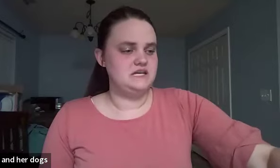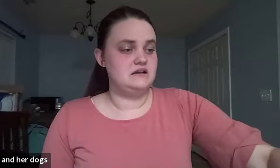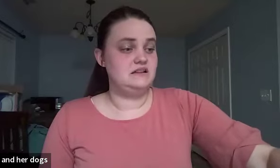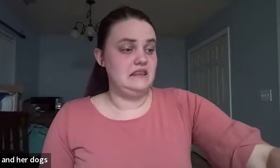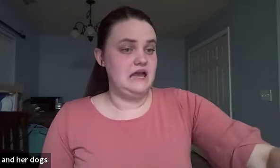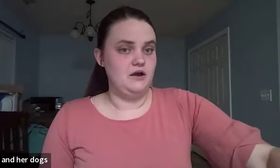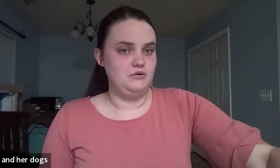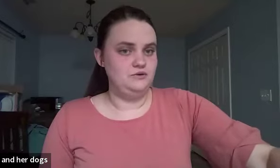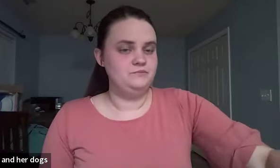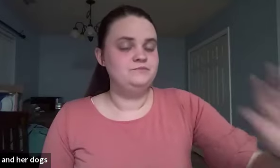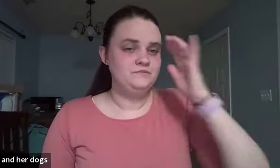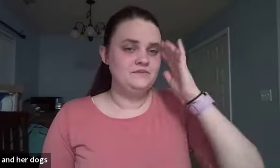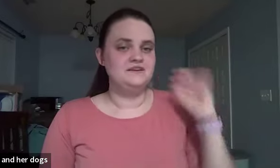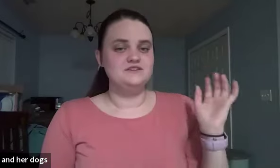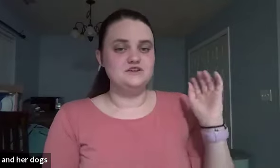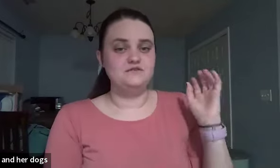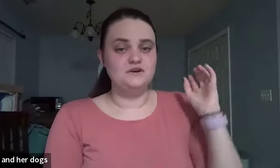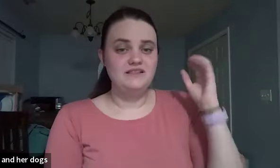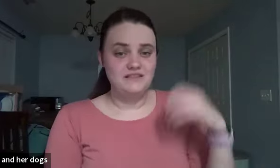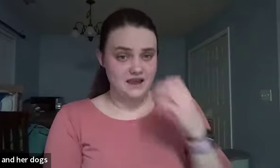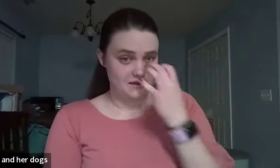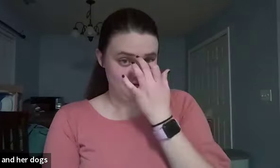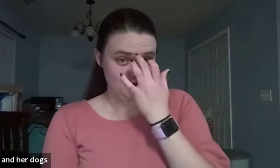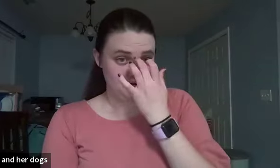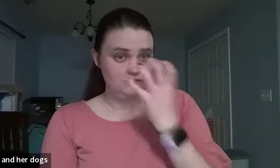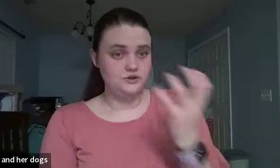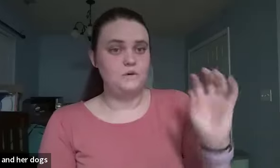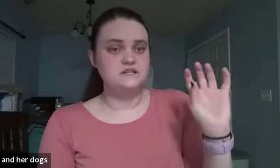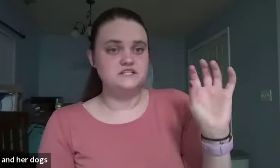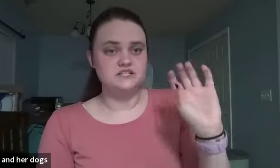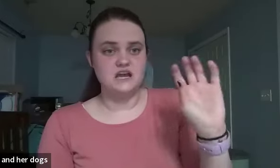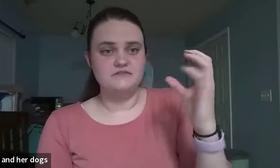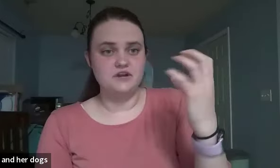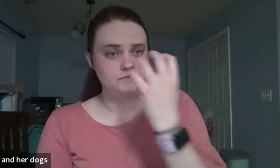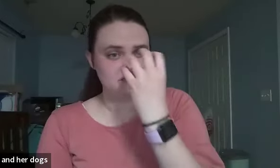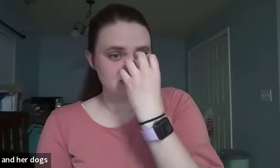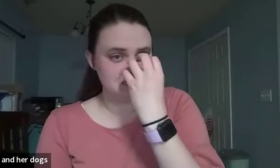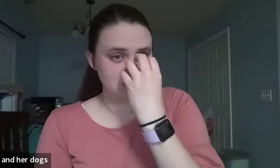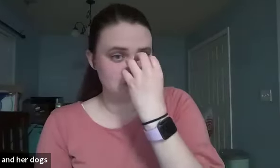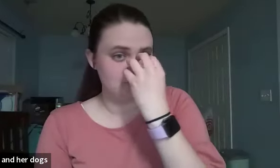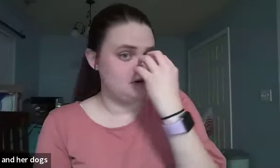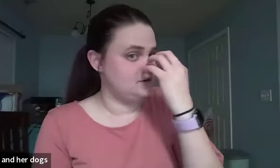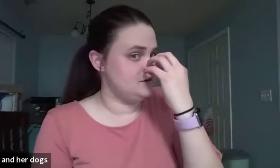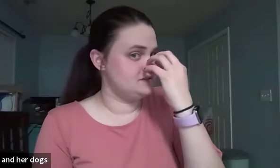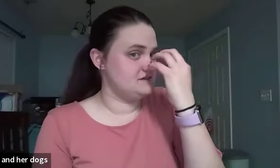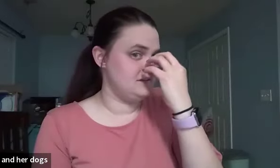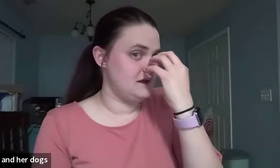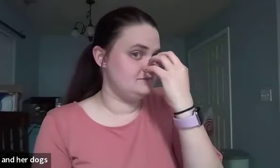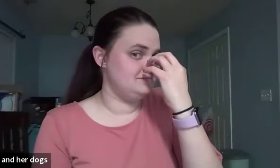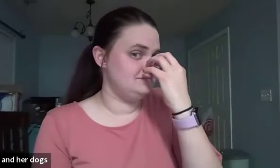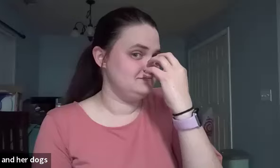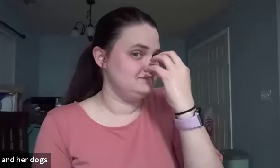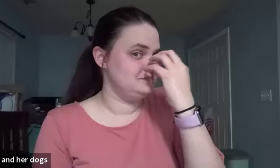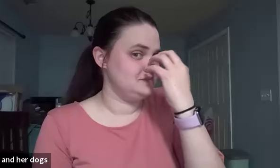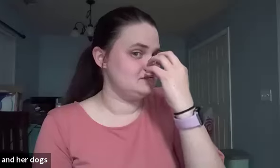be clown. So for clown, you're going to just kind of have an open seat and you're gonna put it on your nose. Clown, clown.